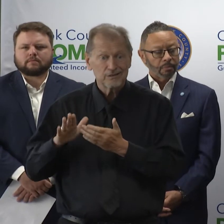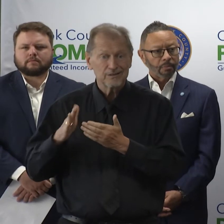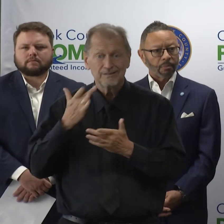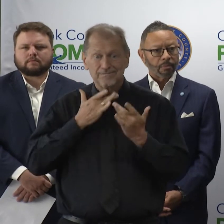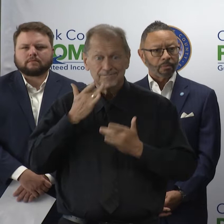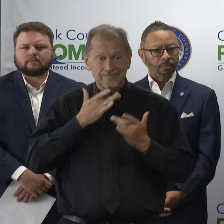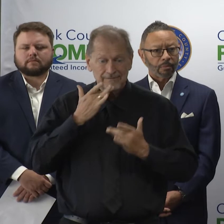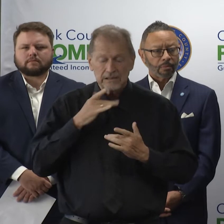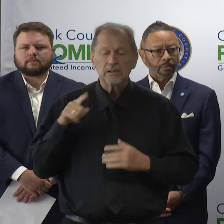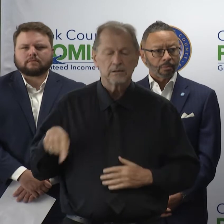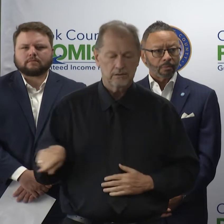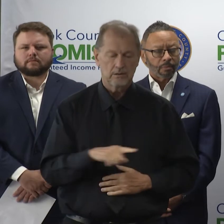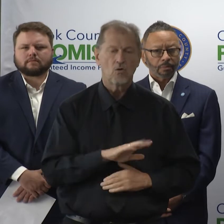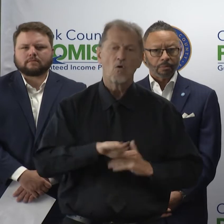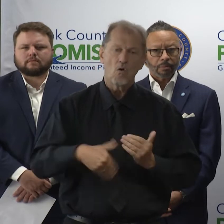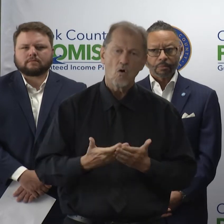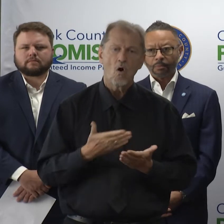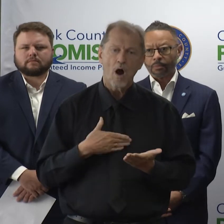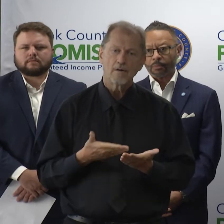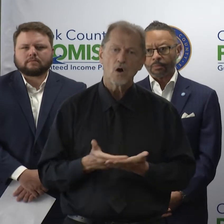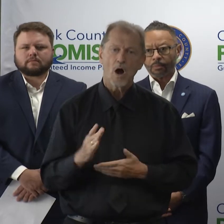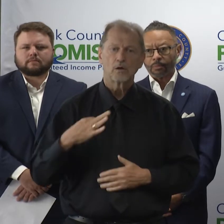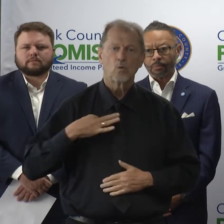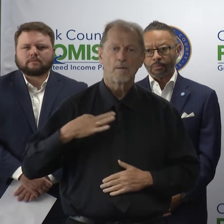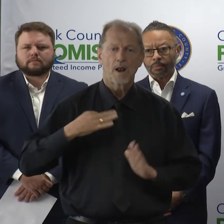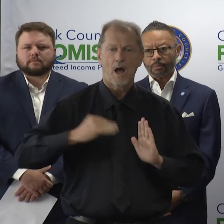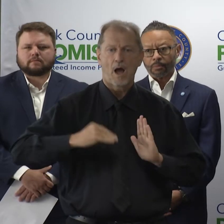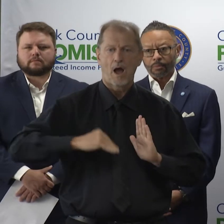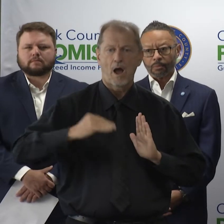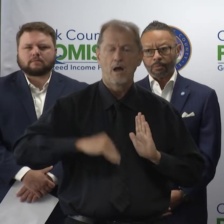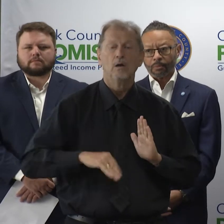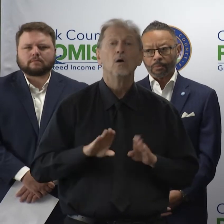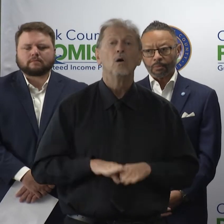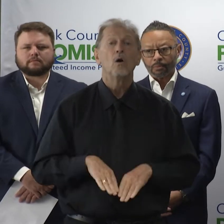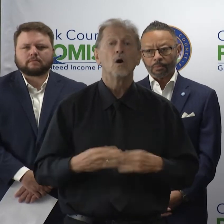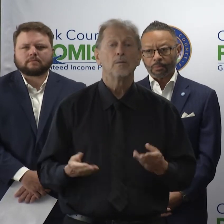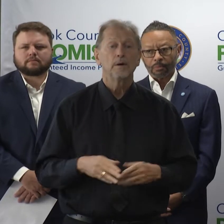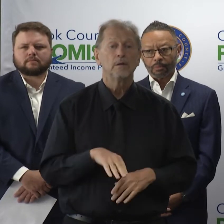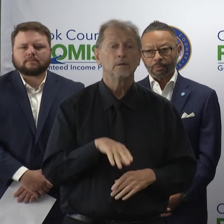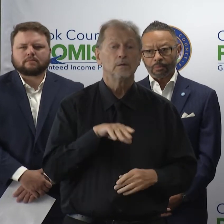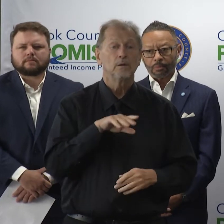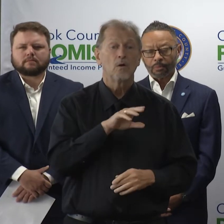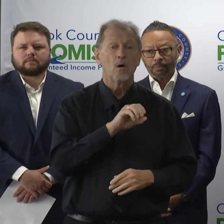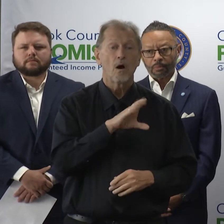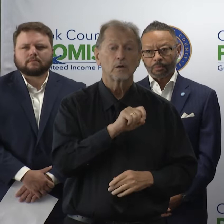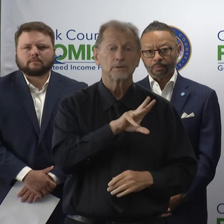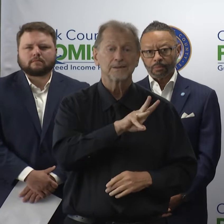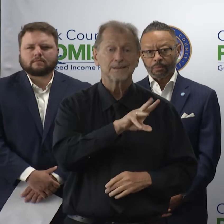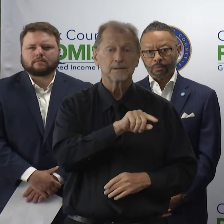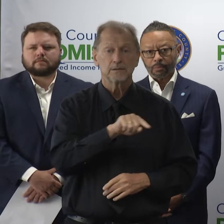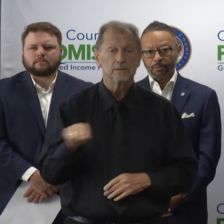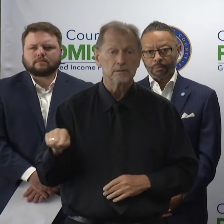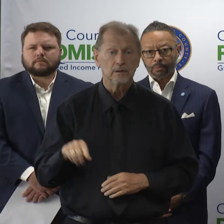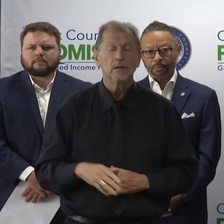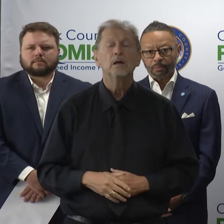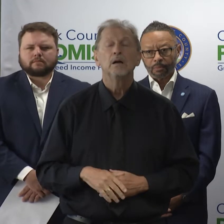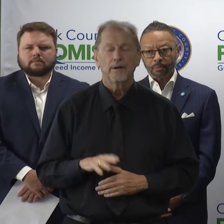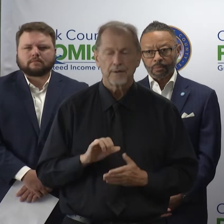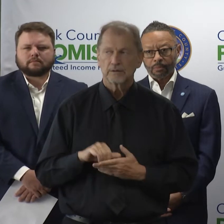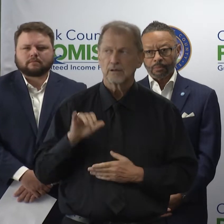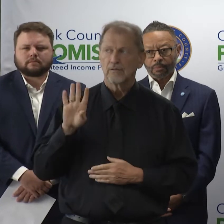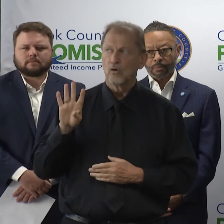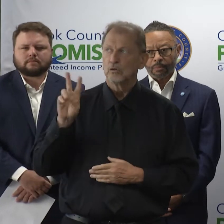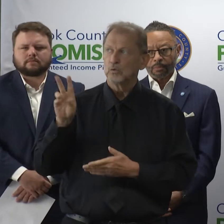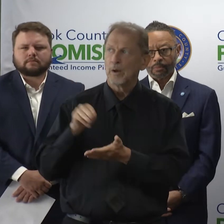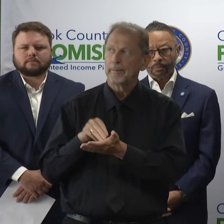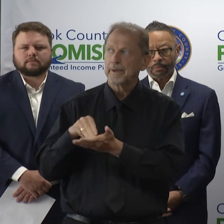On October 6, all of these people will have a chance to apply for our program. With a $42 million